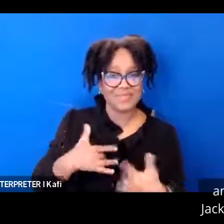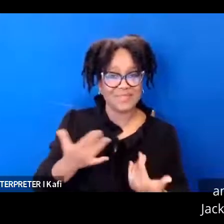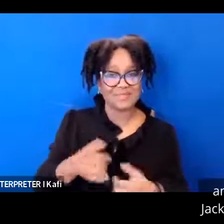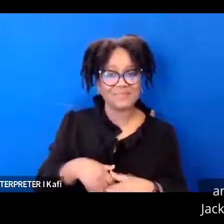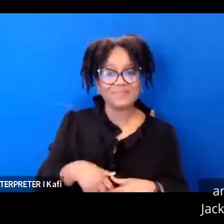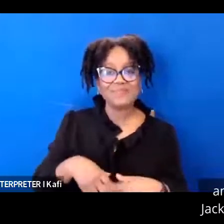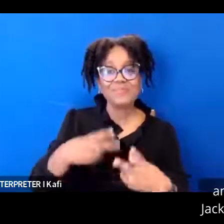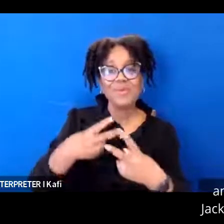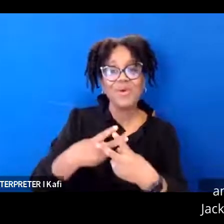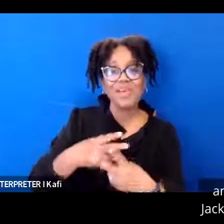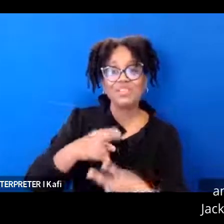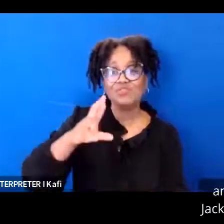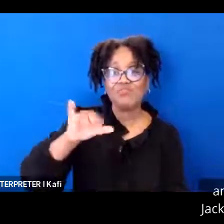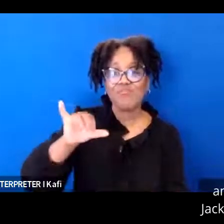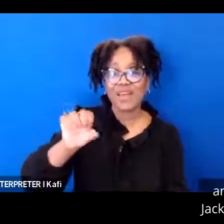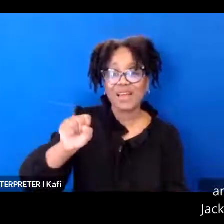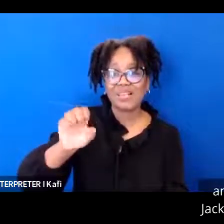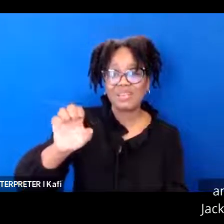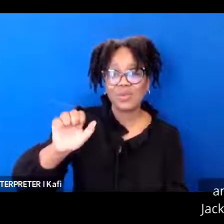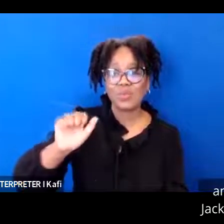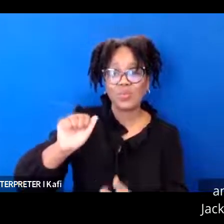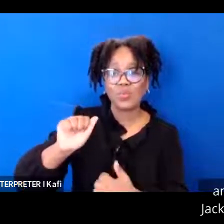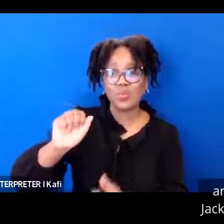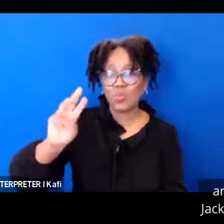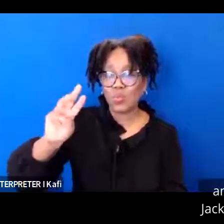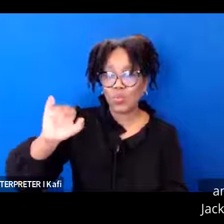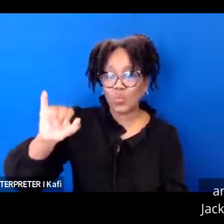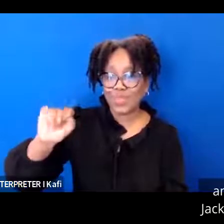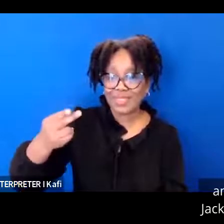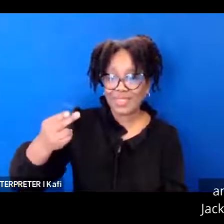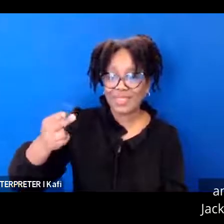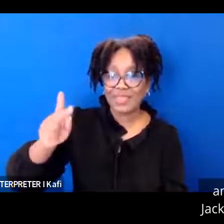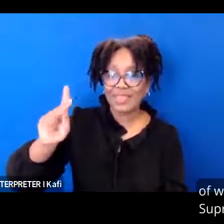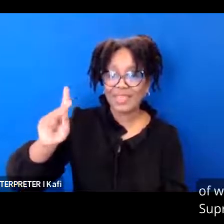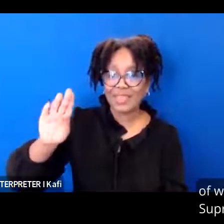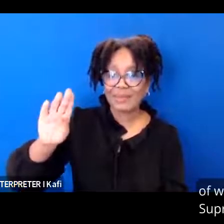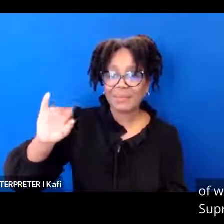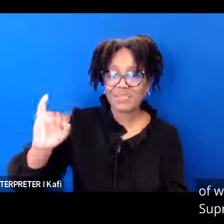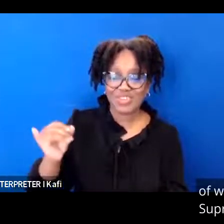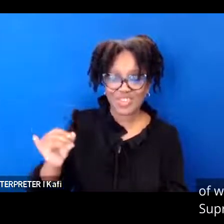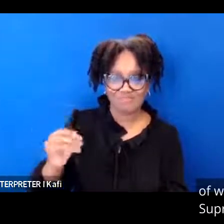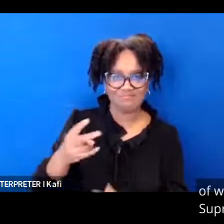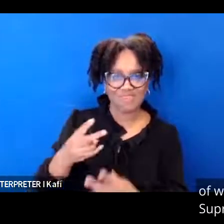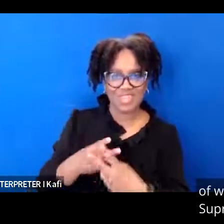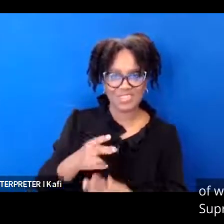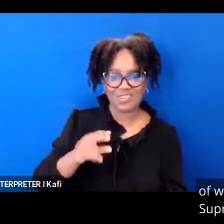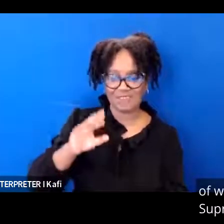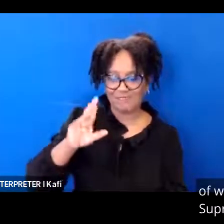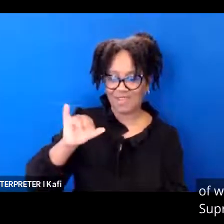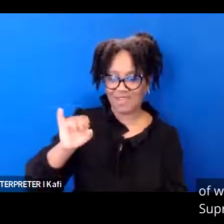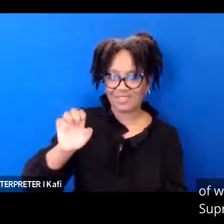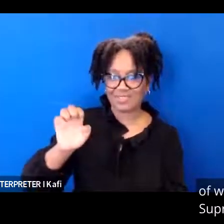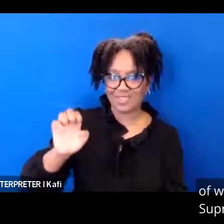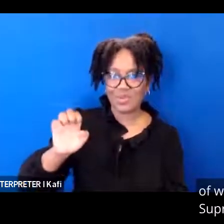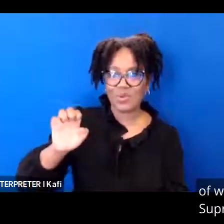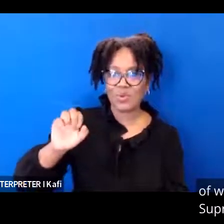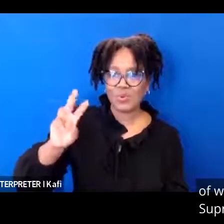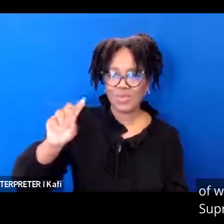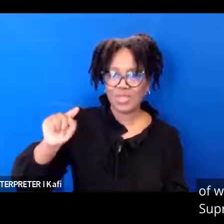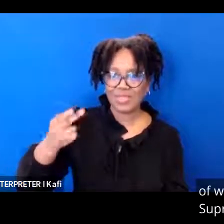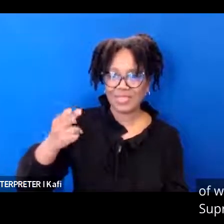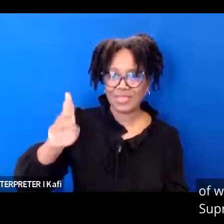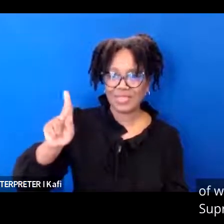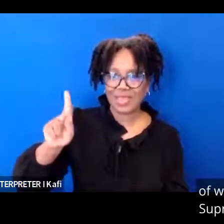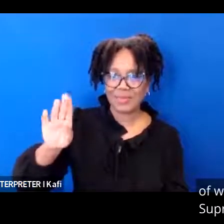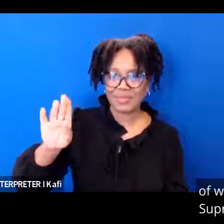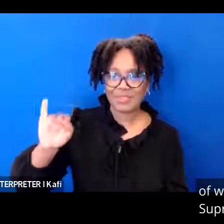also confirm jackson and post a reflection of what her nomination to the supreme court